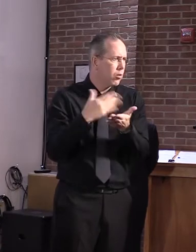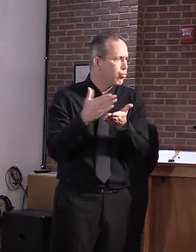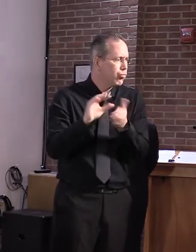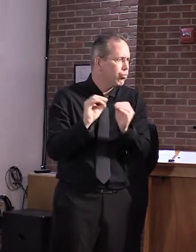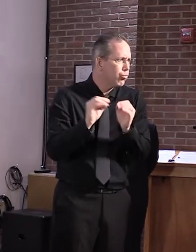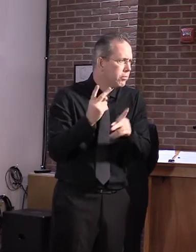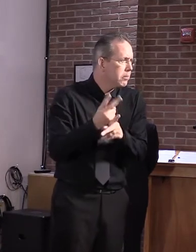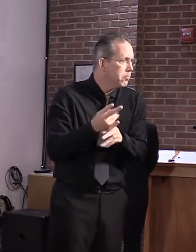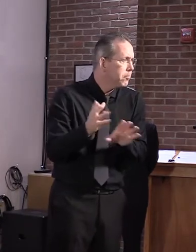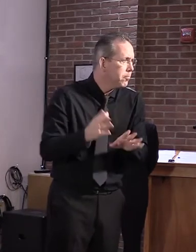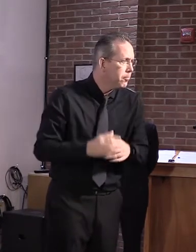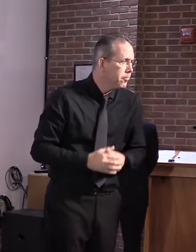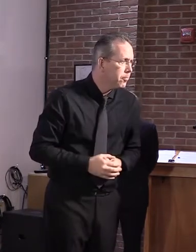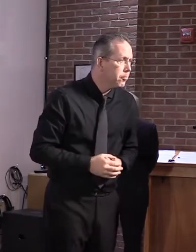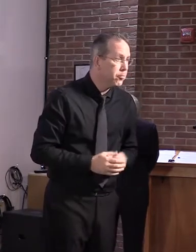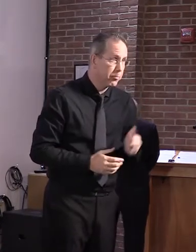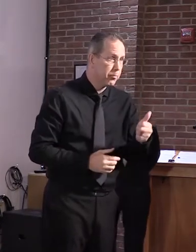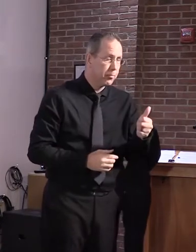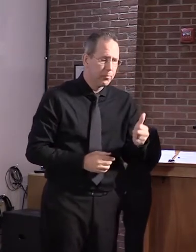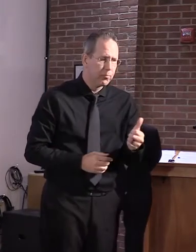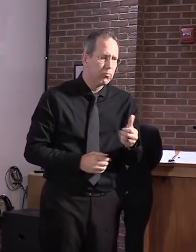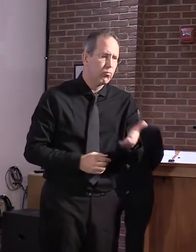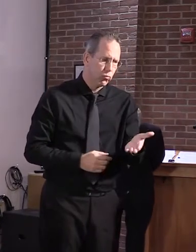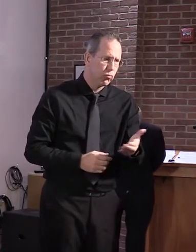Colin, VT Digger.